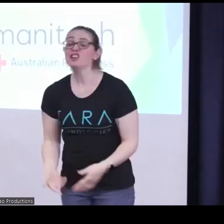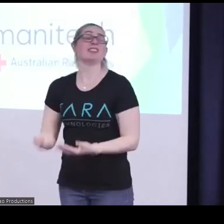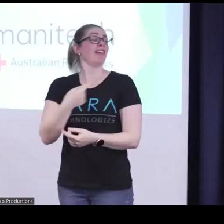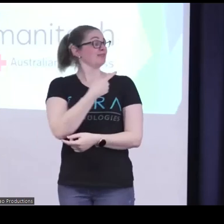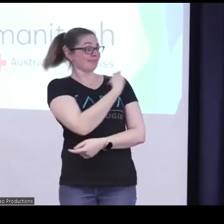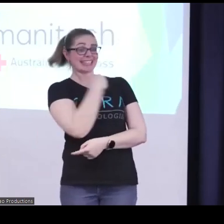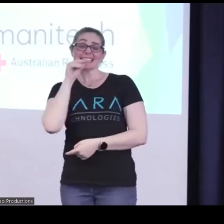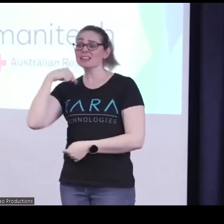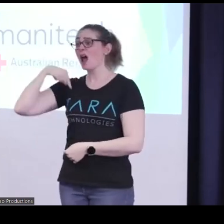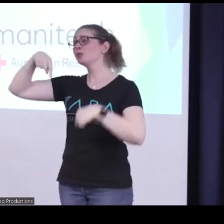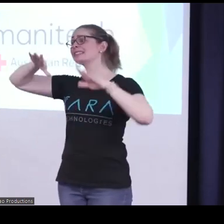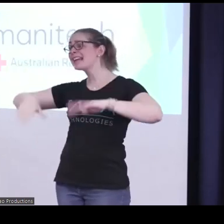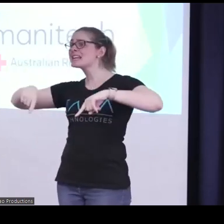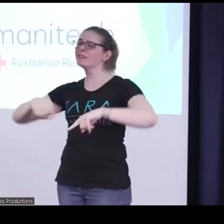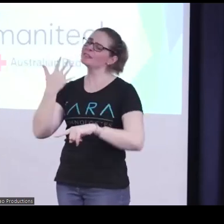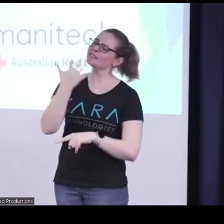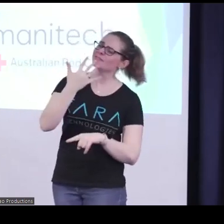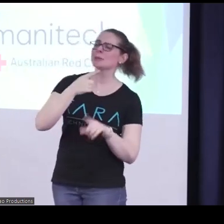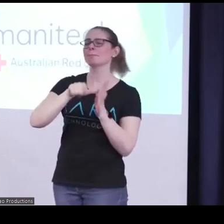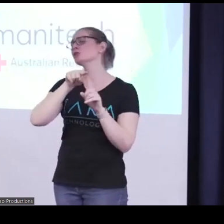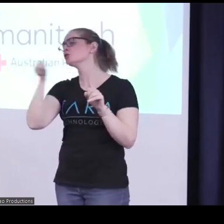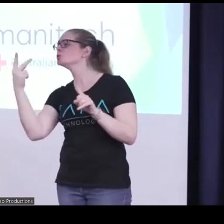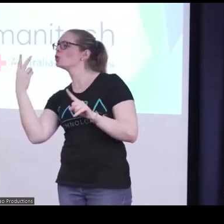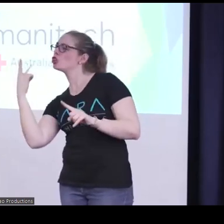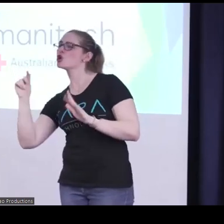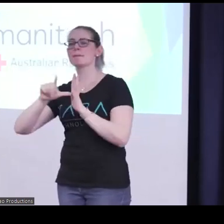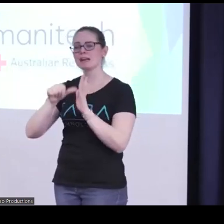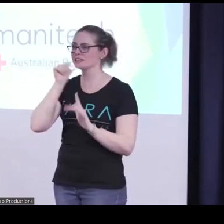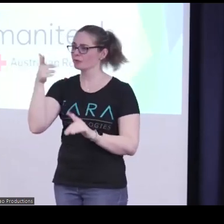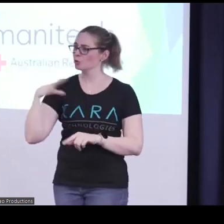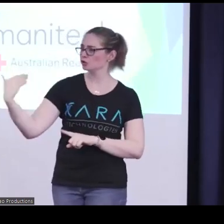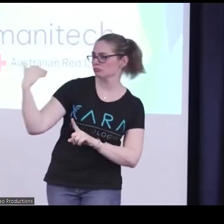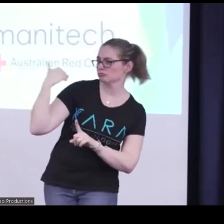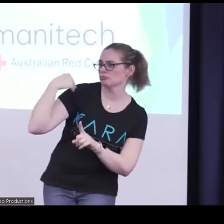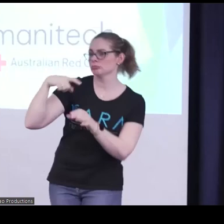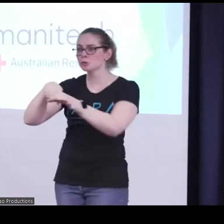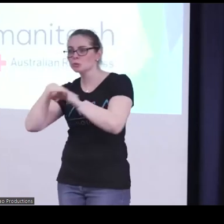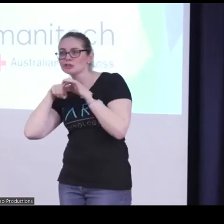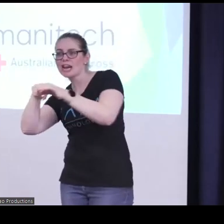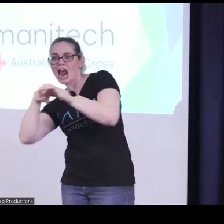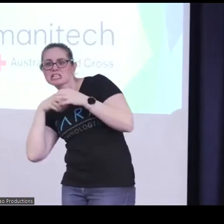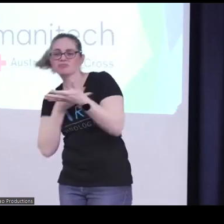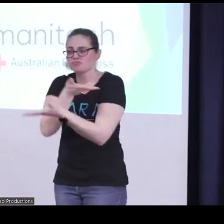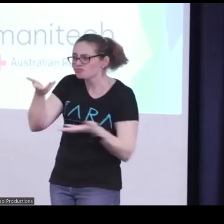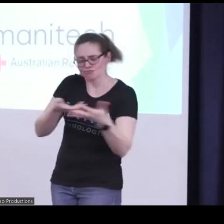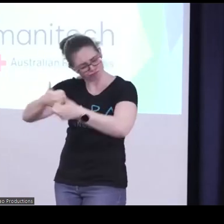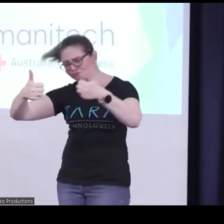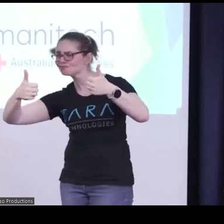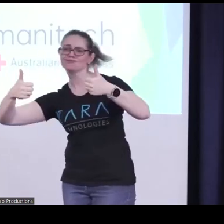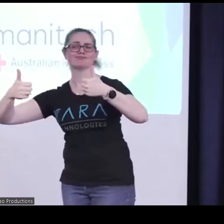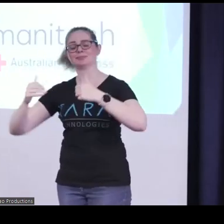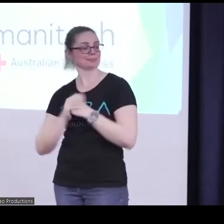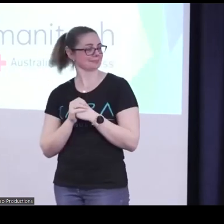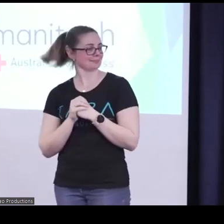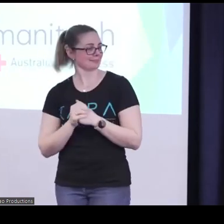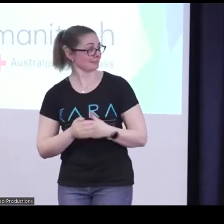table. Myself and Eden will be hanging around for, 15 minutes, half an hour. If you've got any other questions or you want to